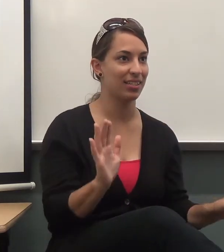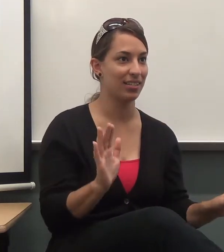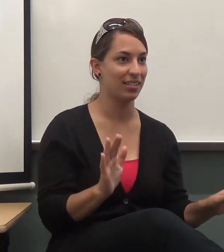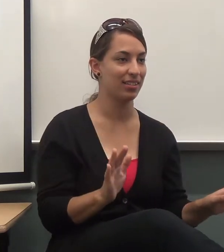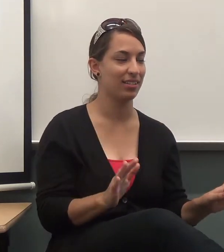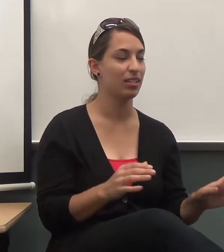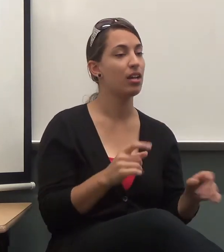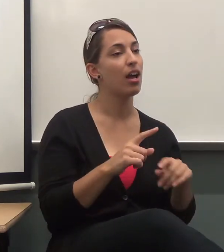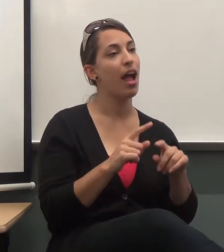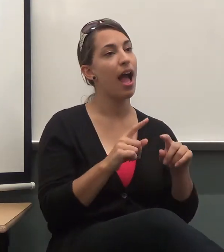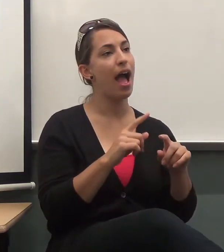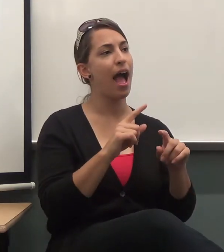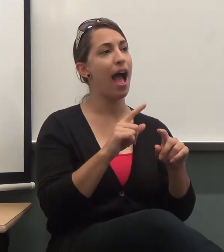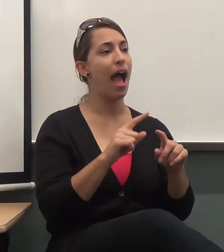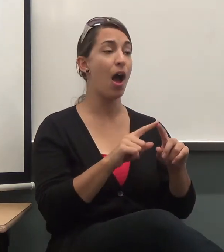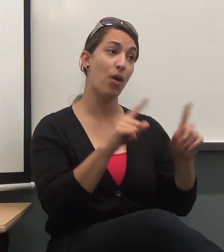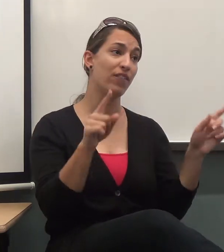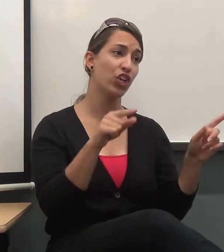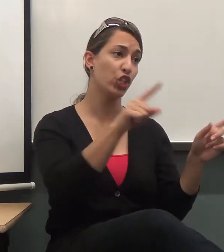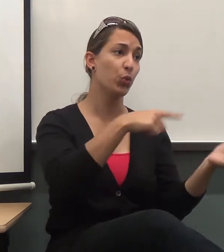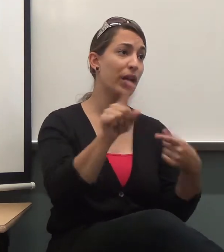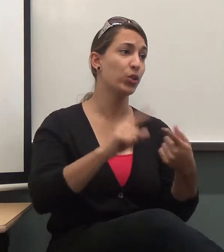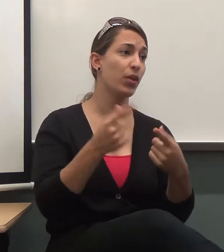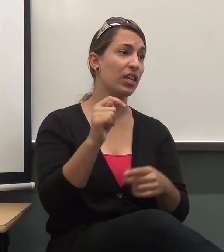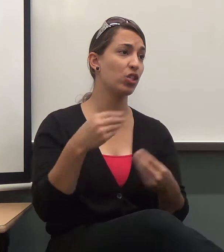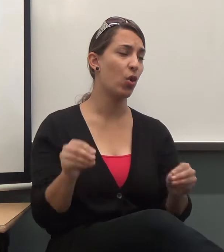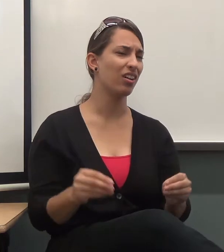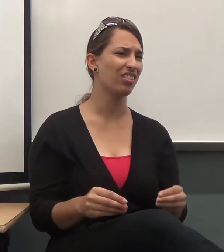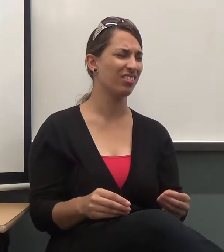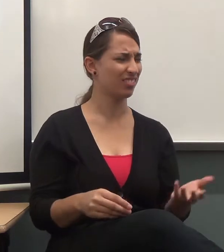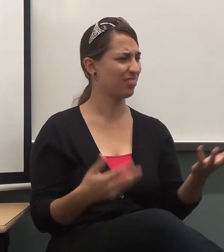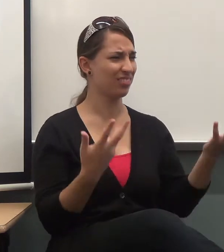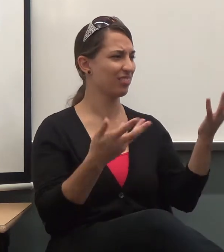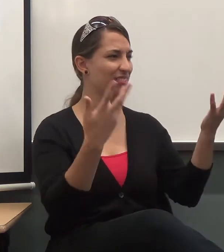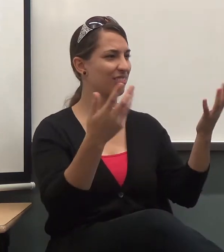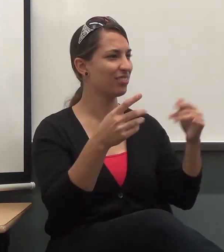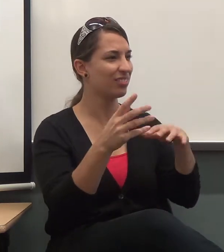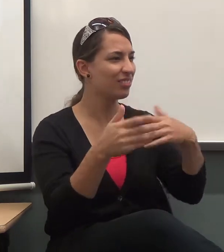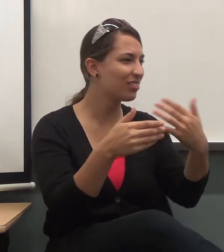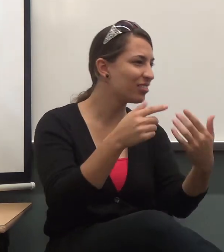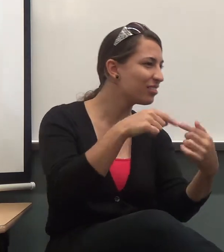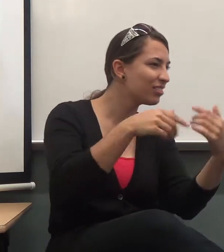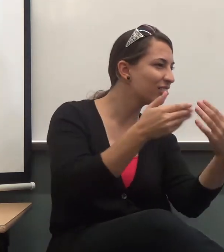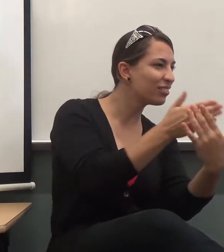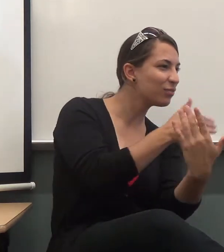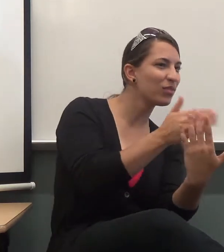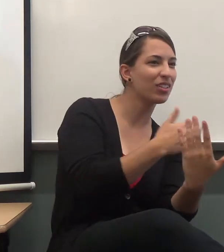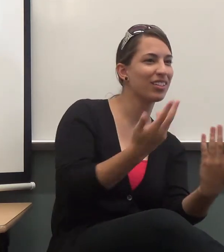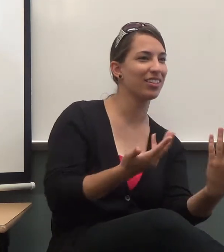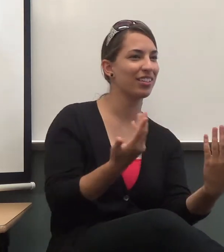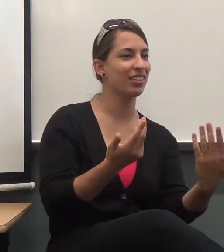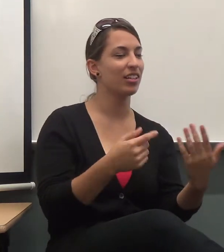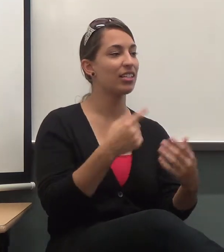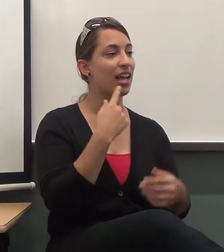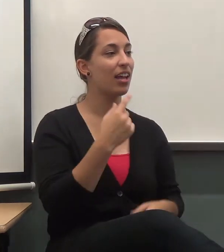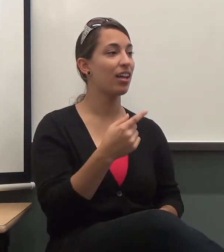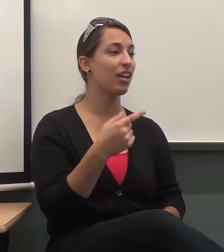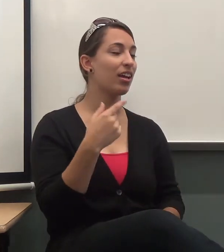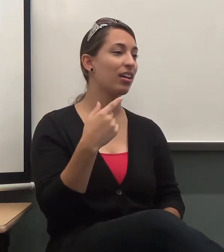However, you went to the store. It doesn't make sense. Unless you were to say, you ran out of a quart of milk, or you would say,